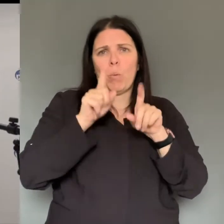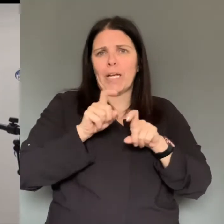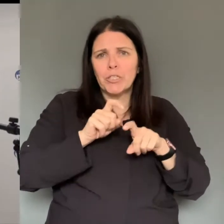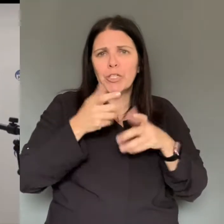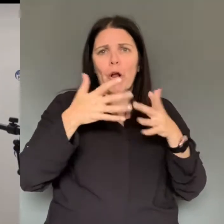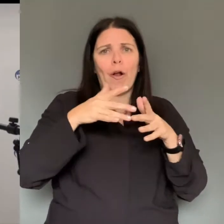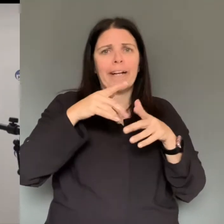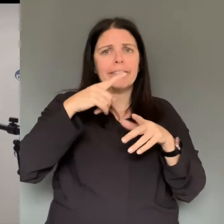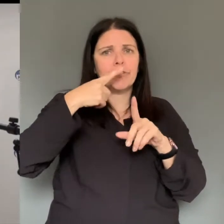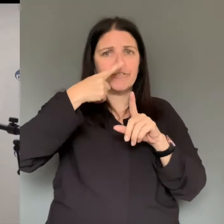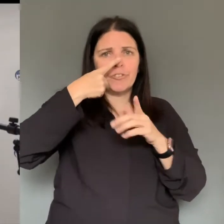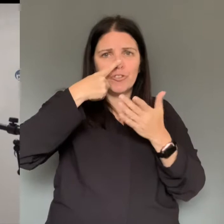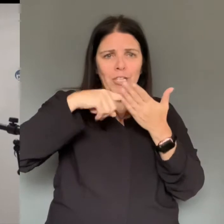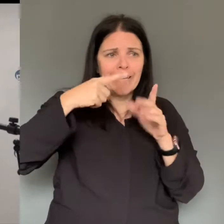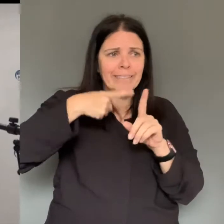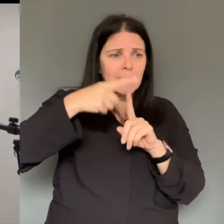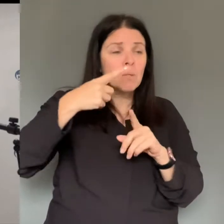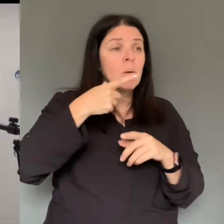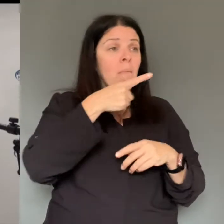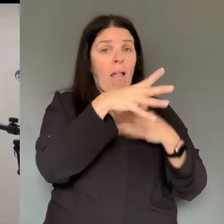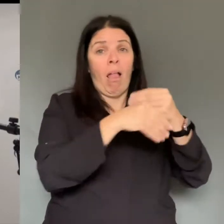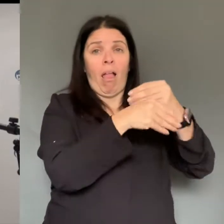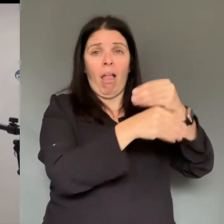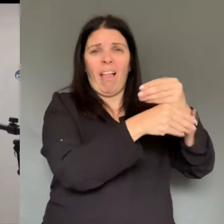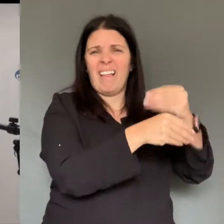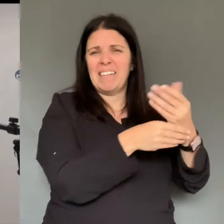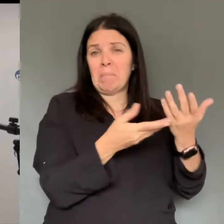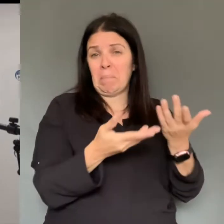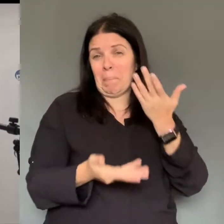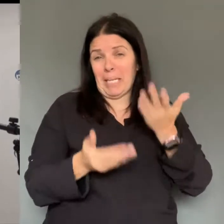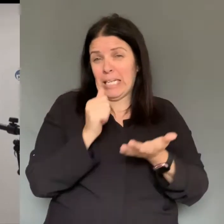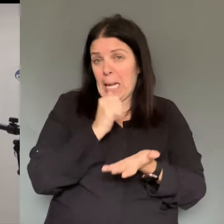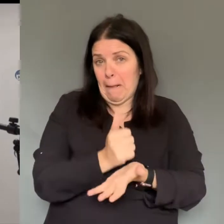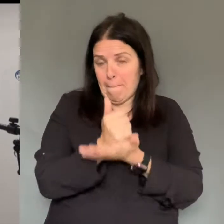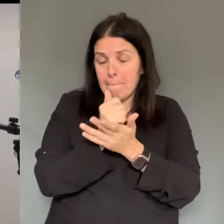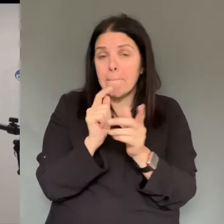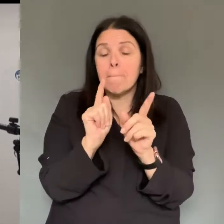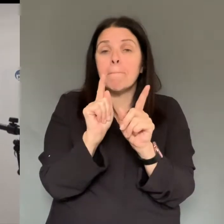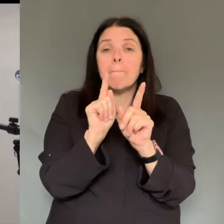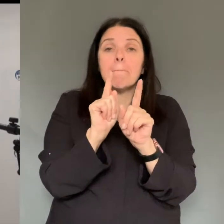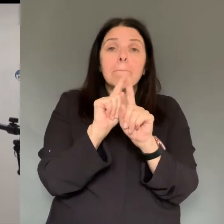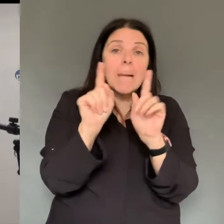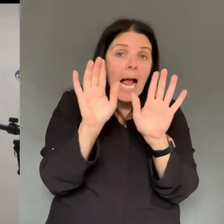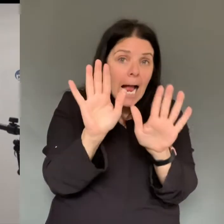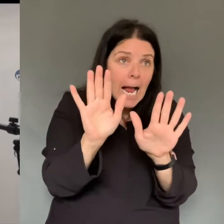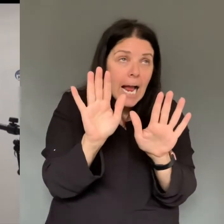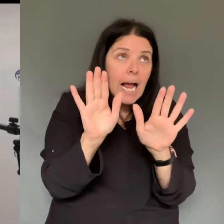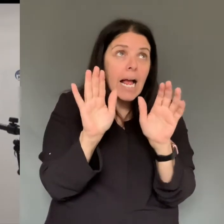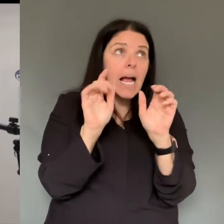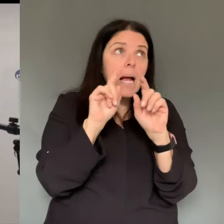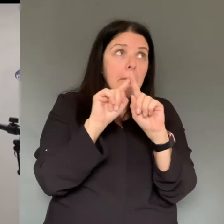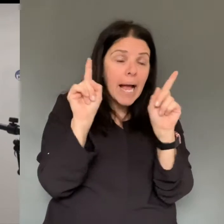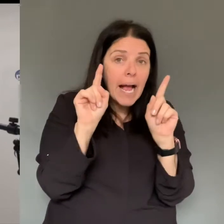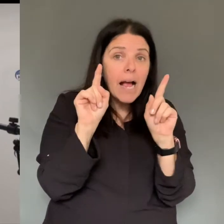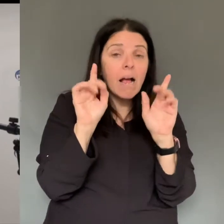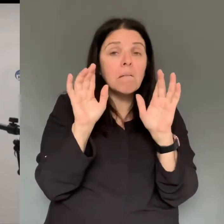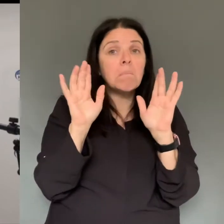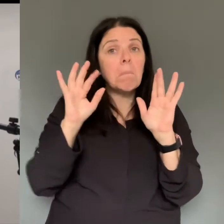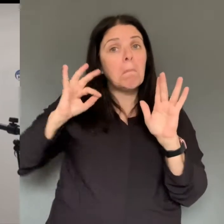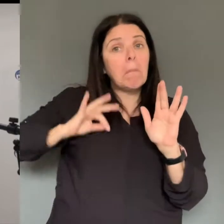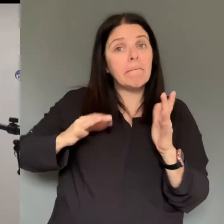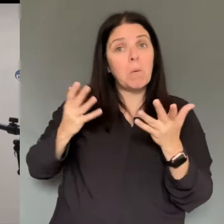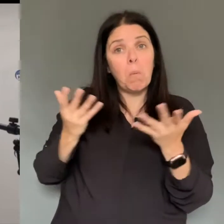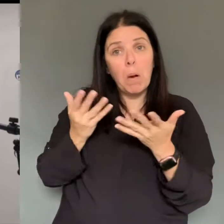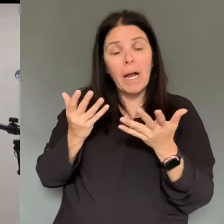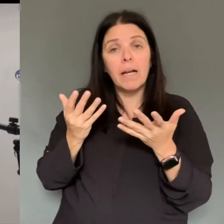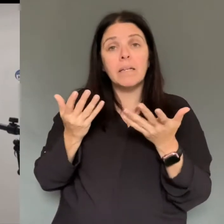someone who's working in Michigan and also works in Windsor? Can we stop that kind of travel? If people are going, let's